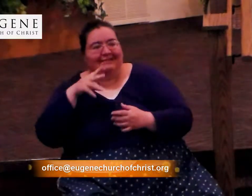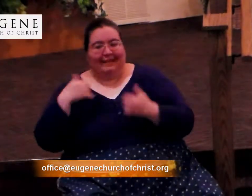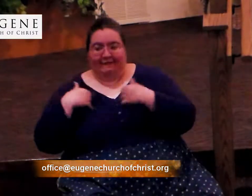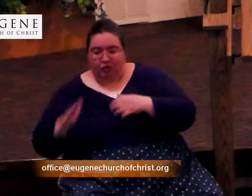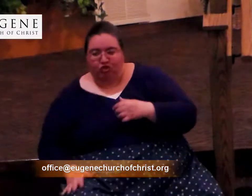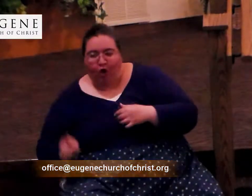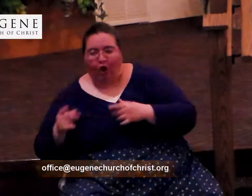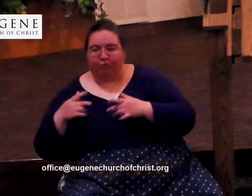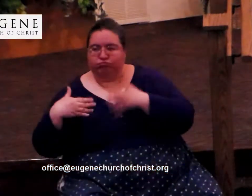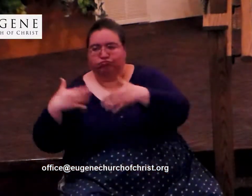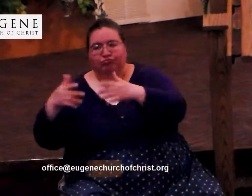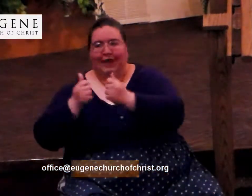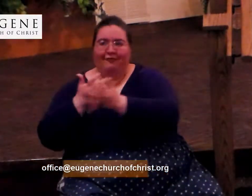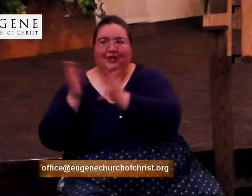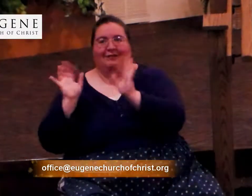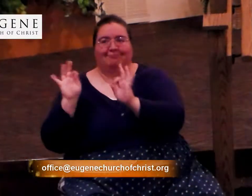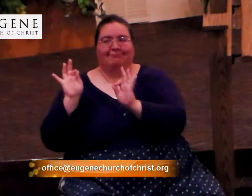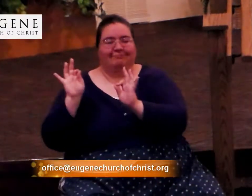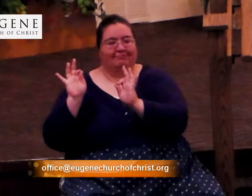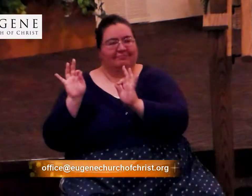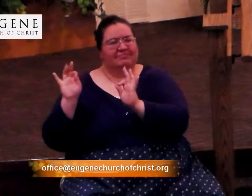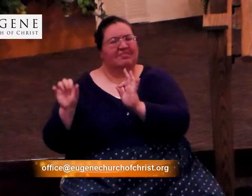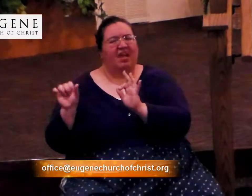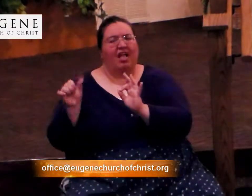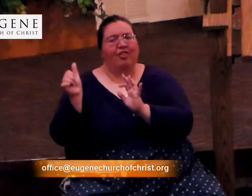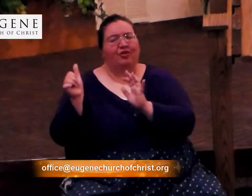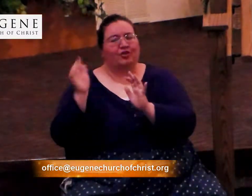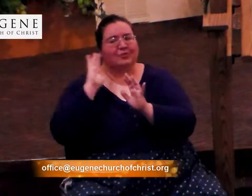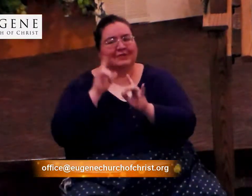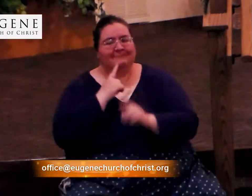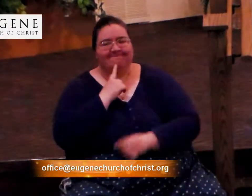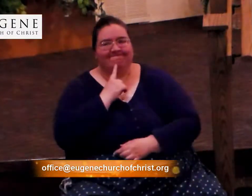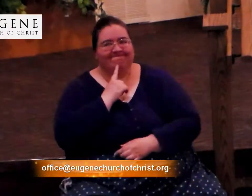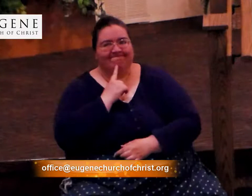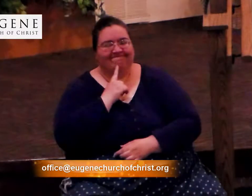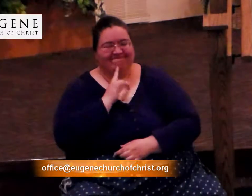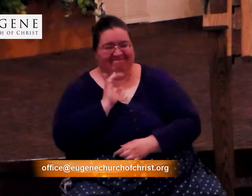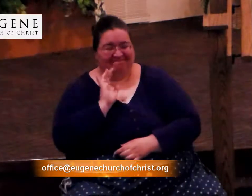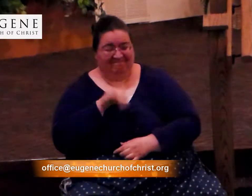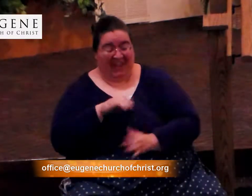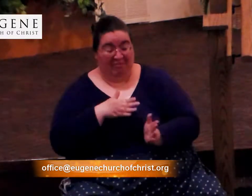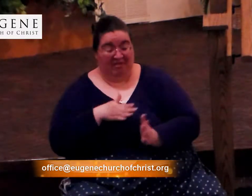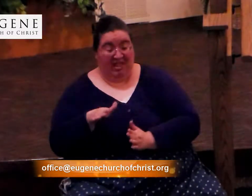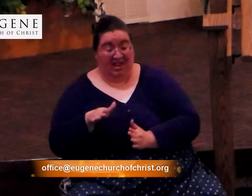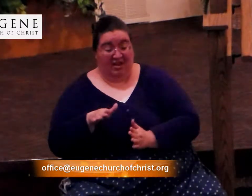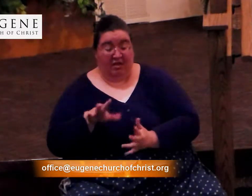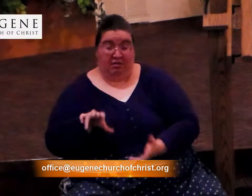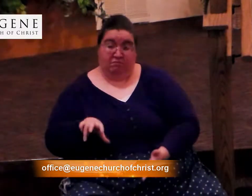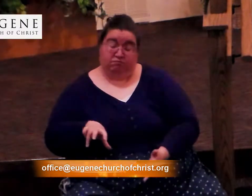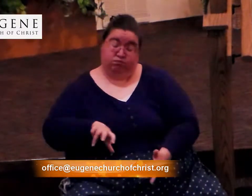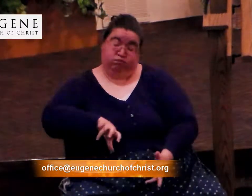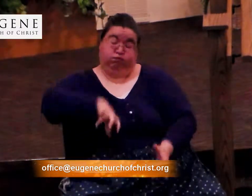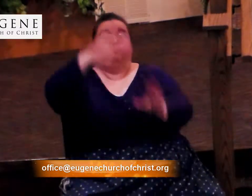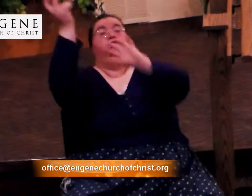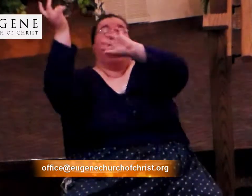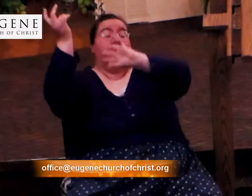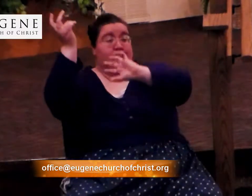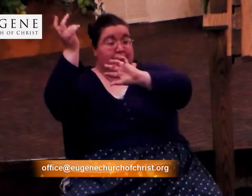I thought it would be. And others of you will say, that plan seems like so long ago. Life has taken so many turns since then, I'm not even sure